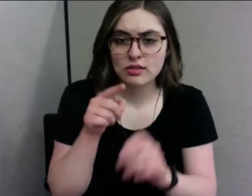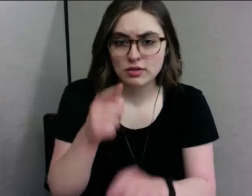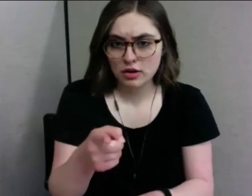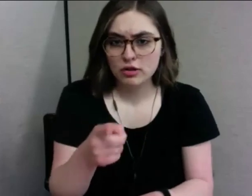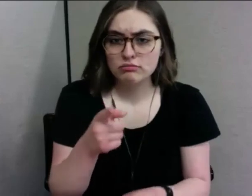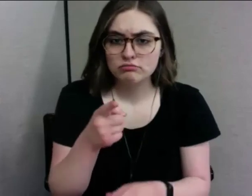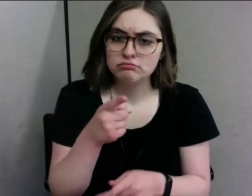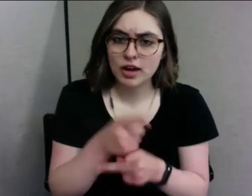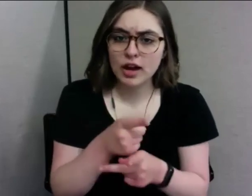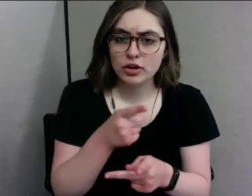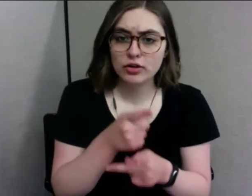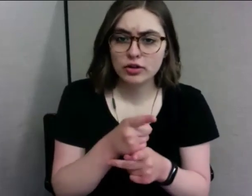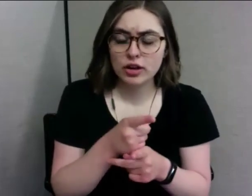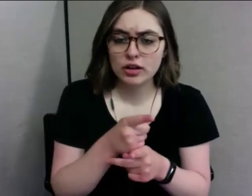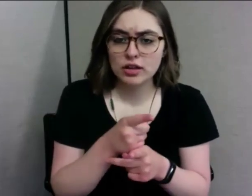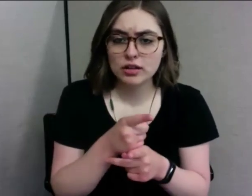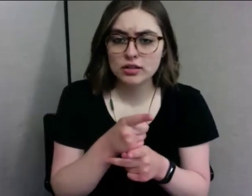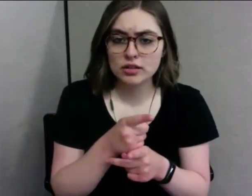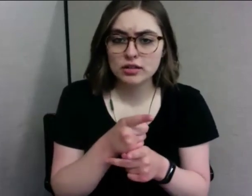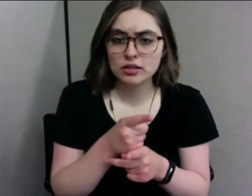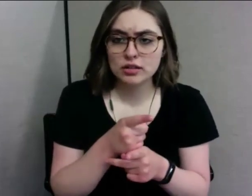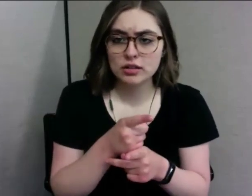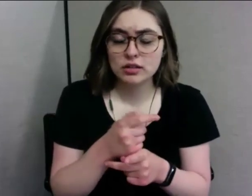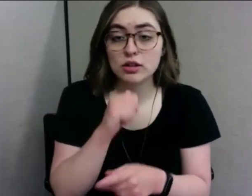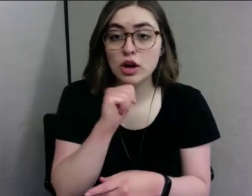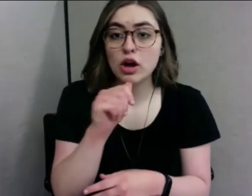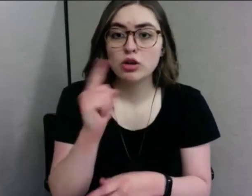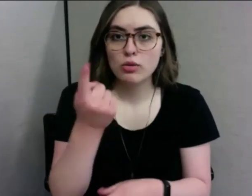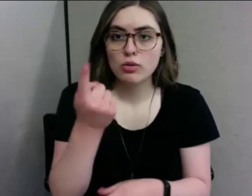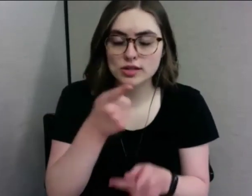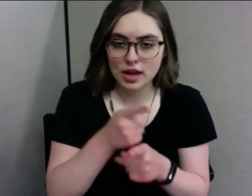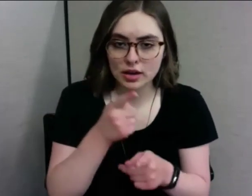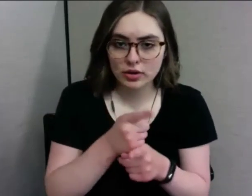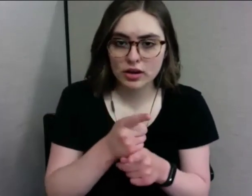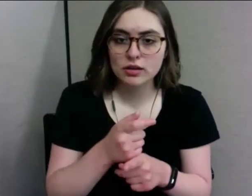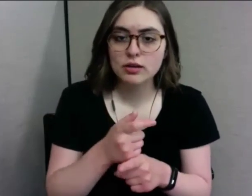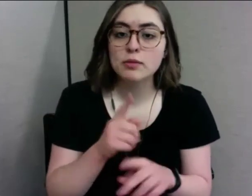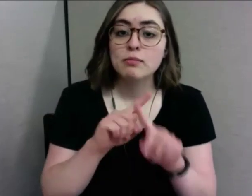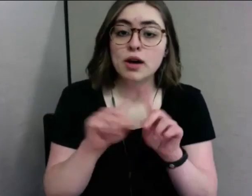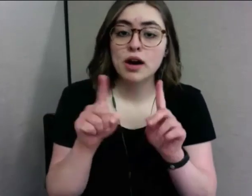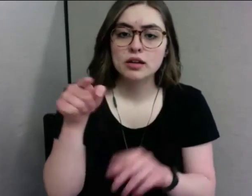but they are always helpful. End text.